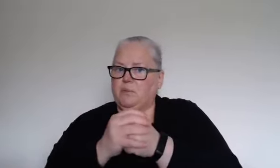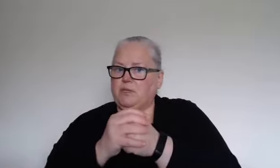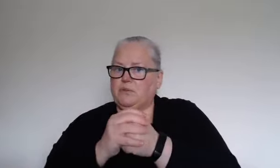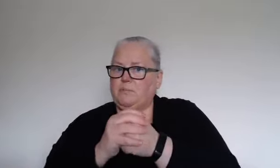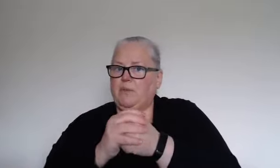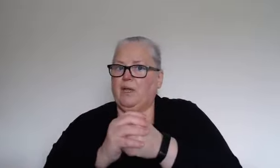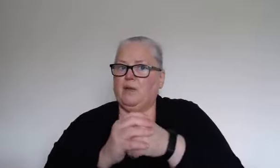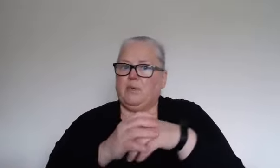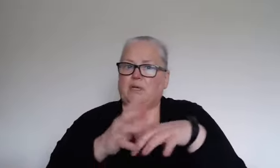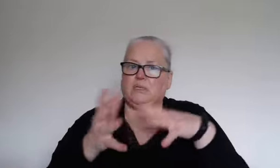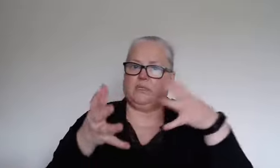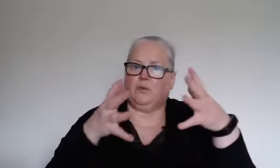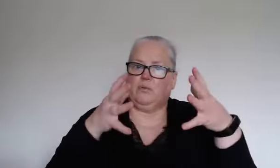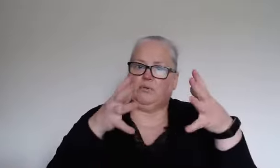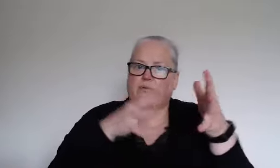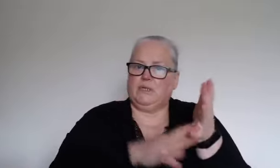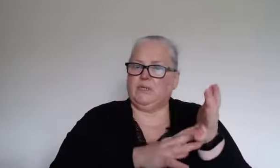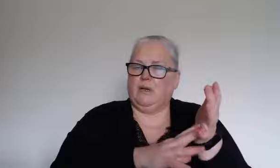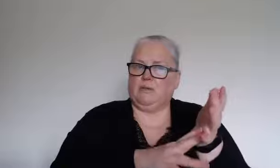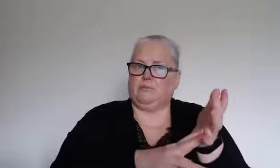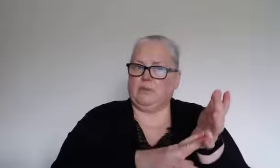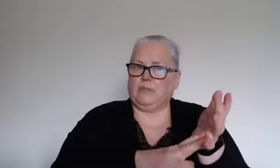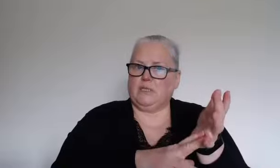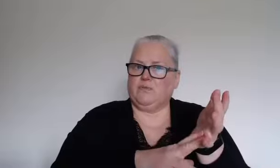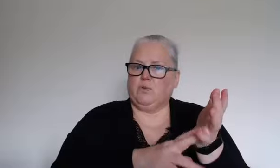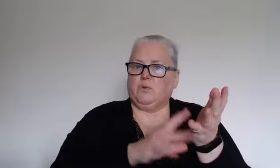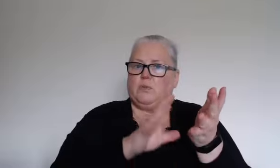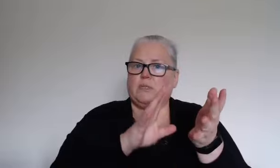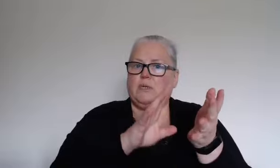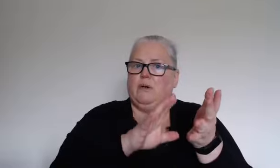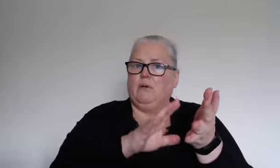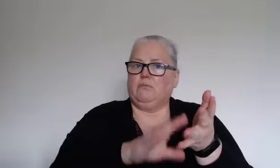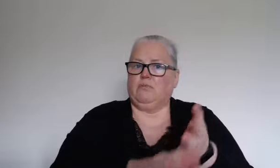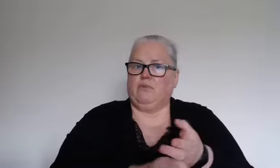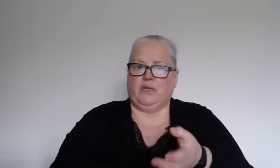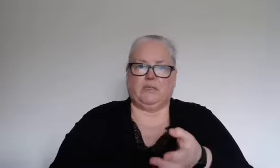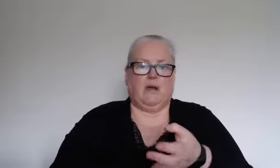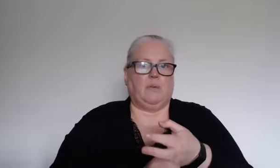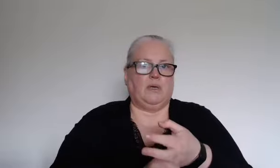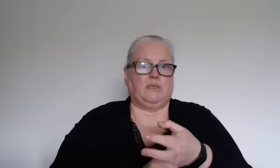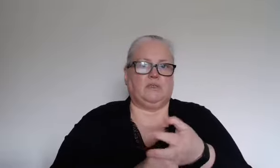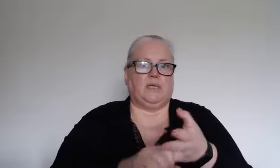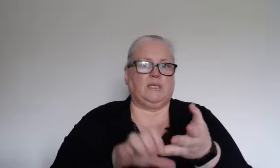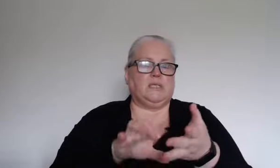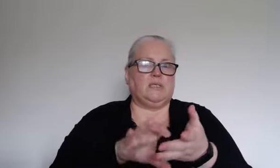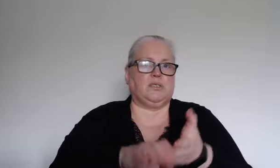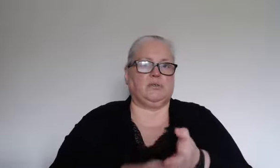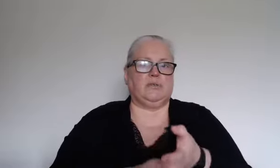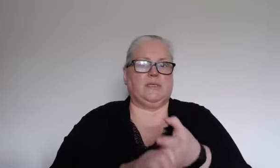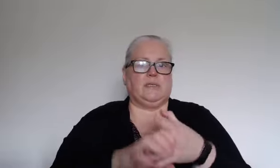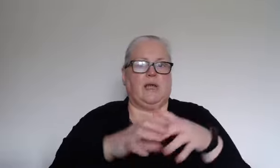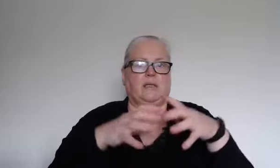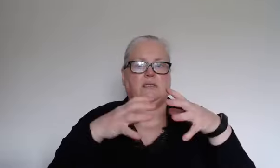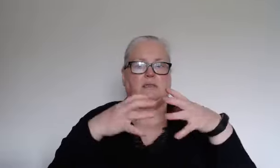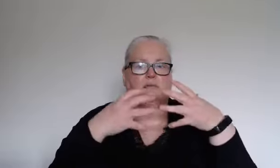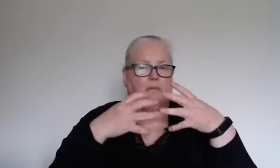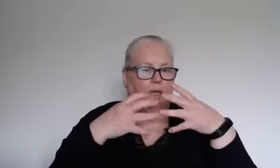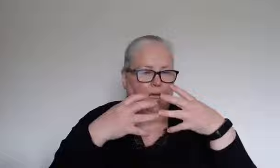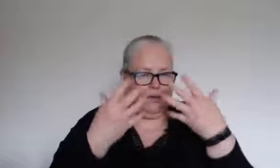better, because if we're eating a lot of processed foods, refined carbohydrates, the sugary snacks,